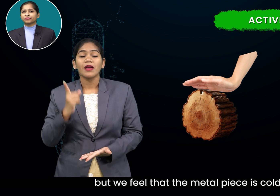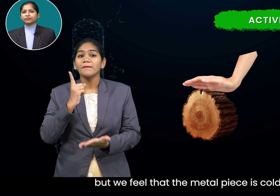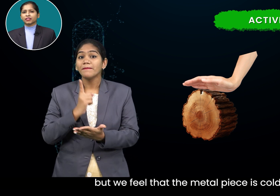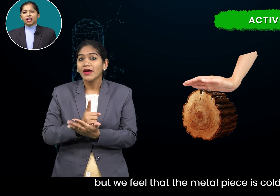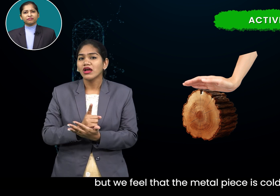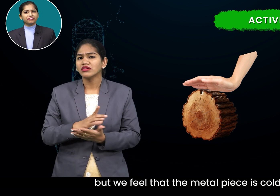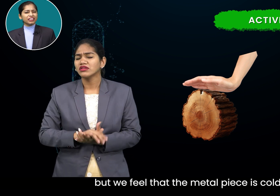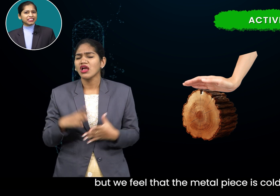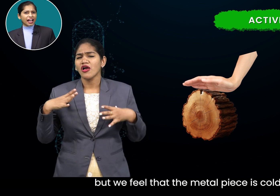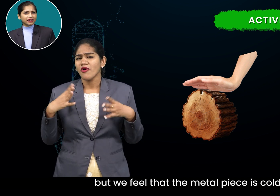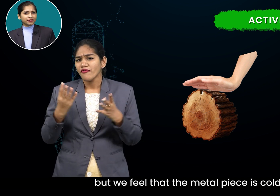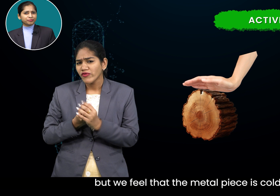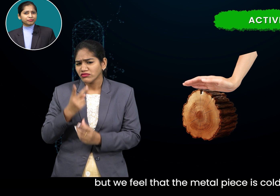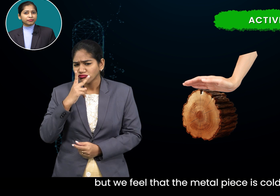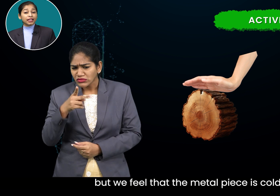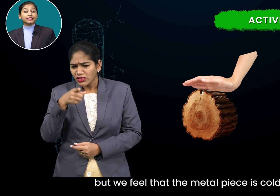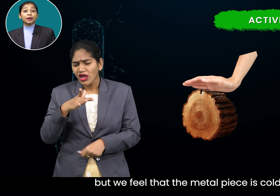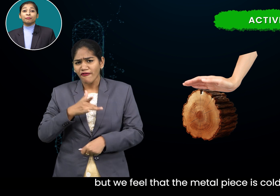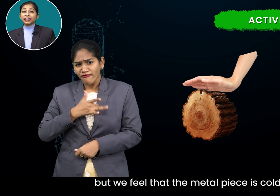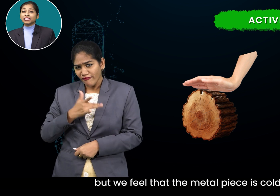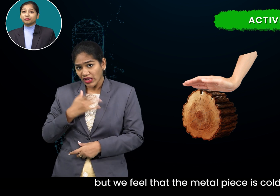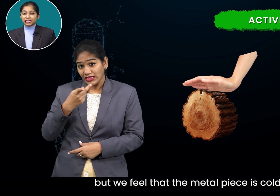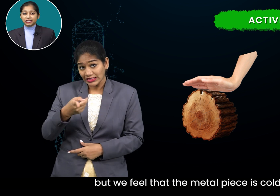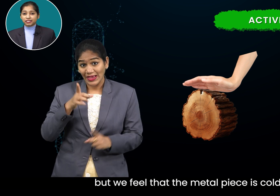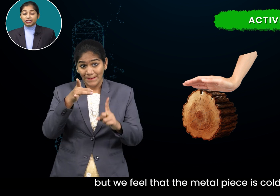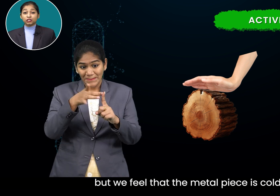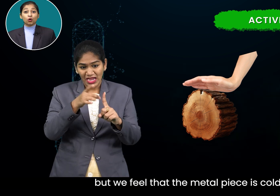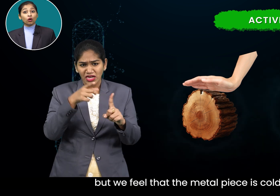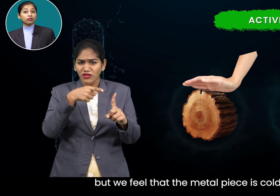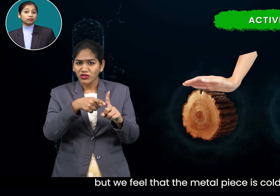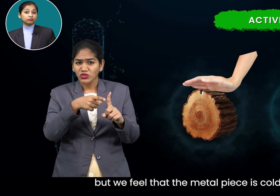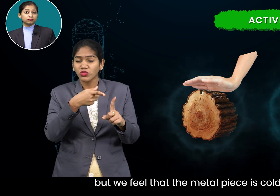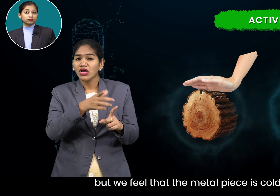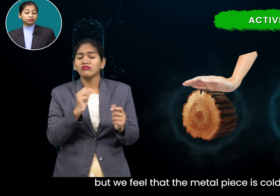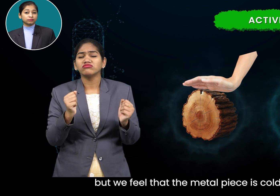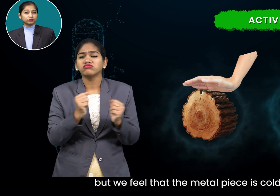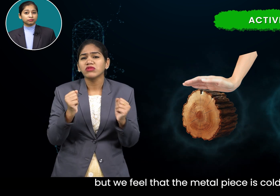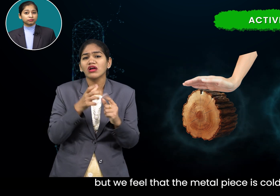But we feel that the metal piece is colder